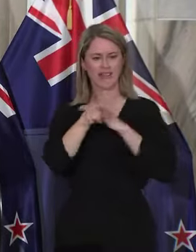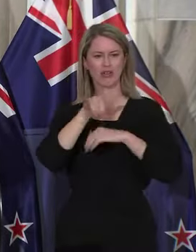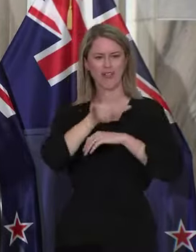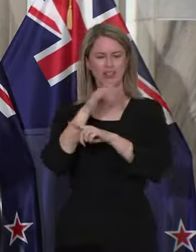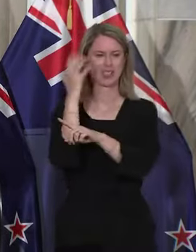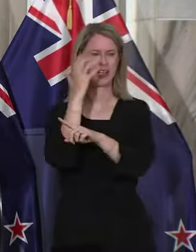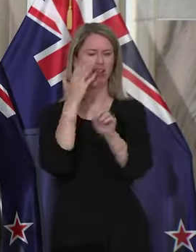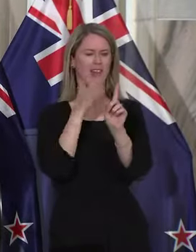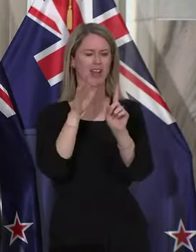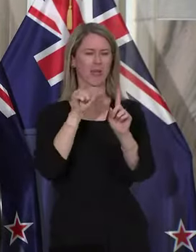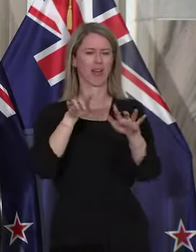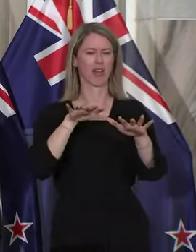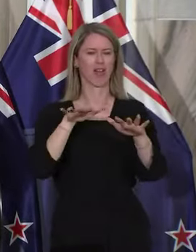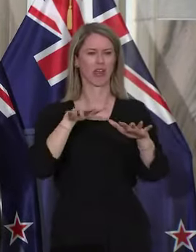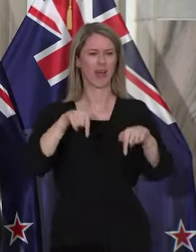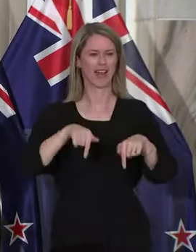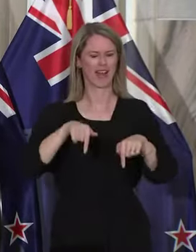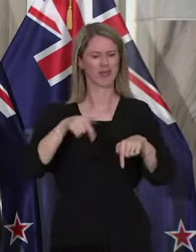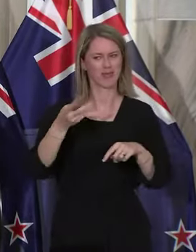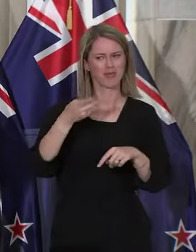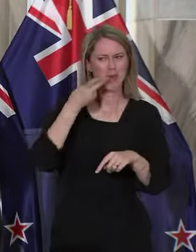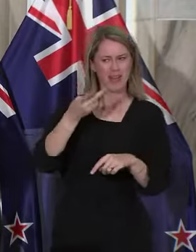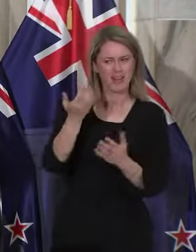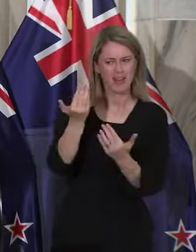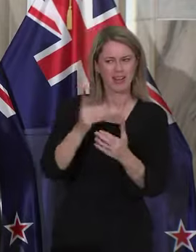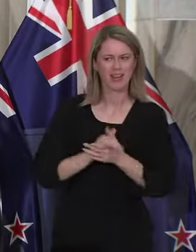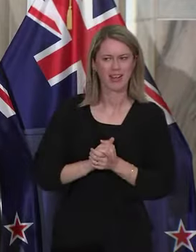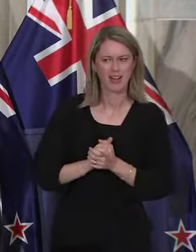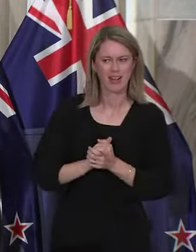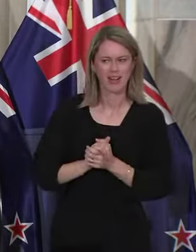Would you mind repeating that question? Can you clarify when exactly Auckland?